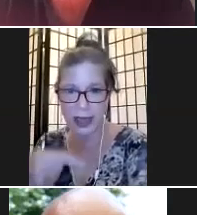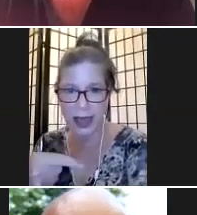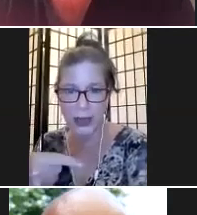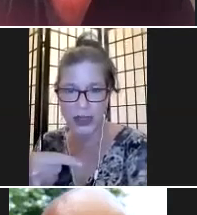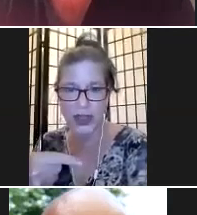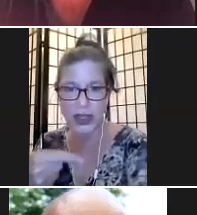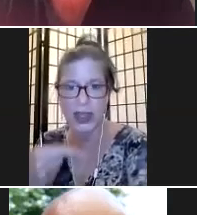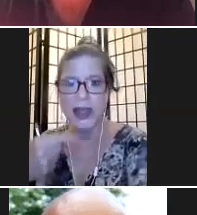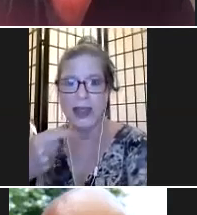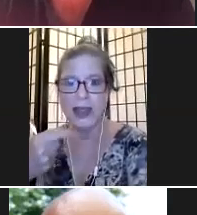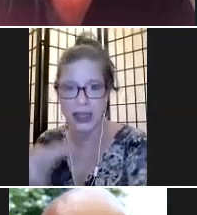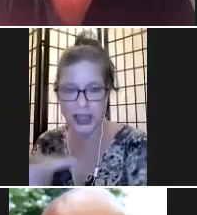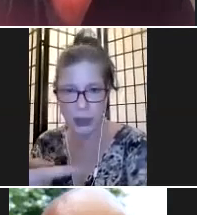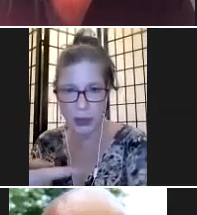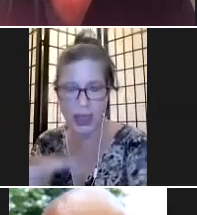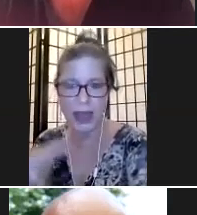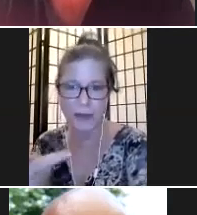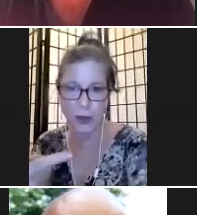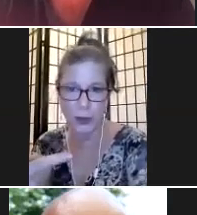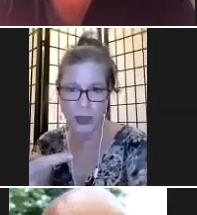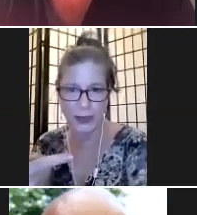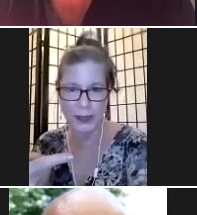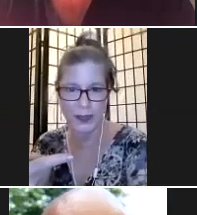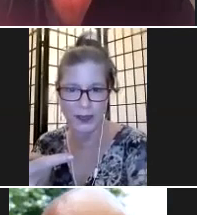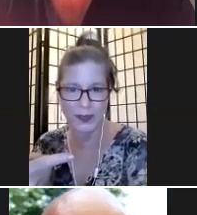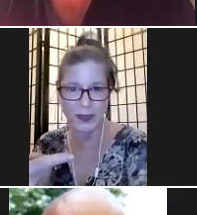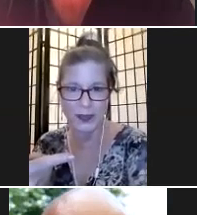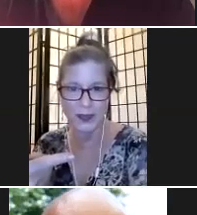sign language than to communicate verbally.